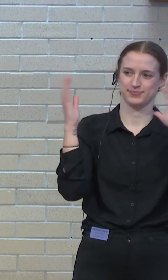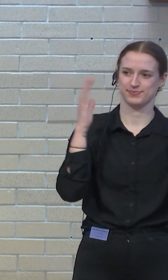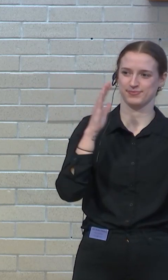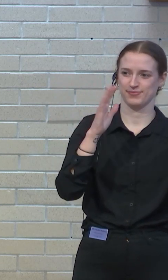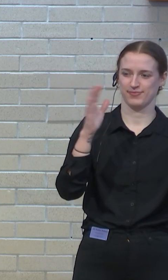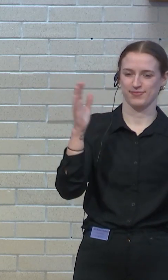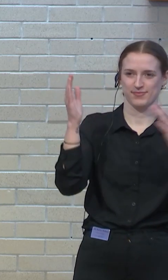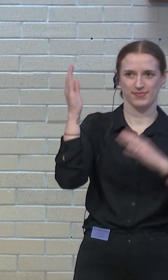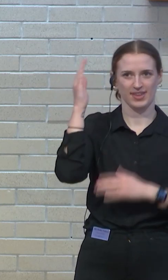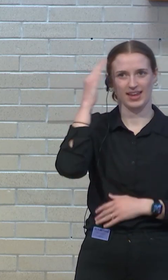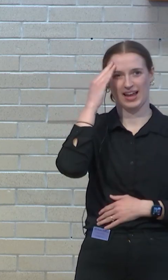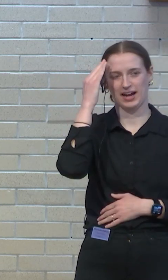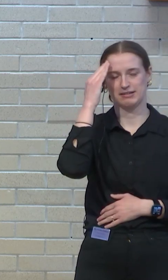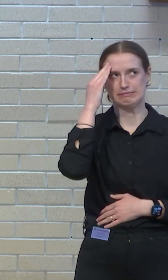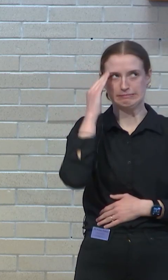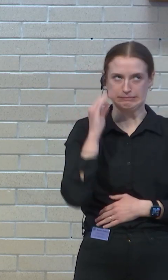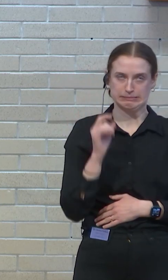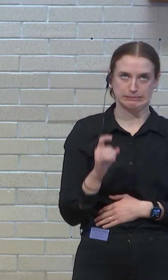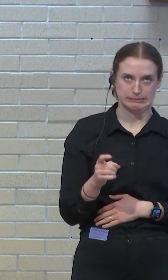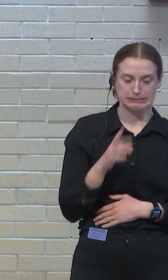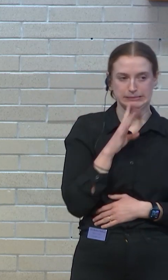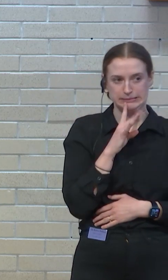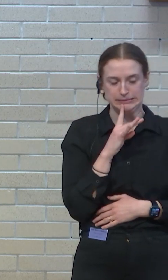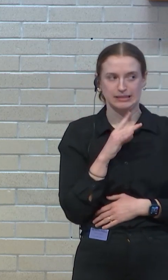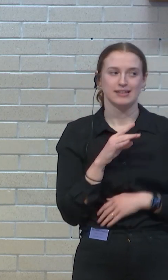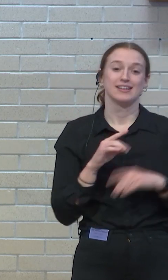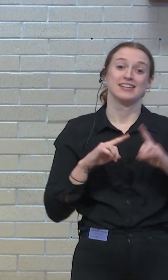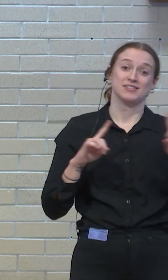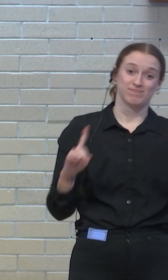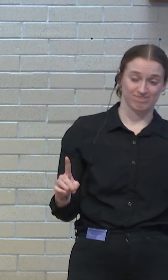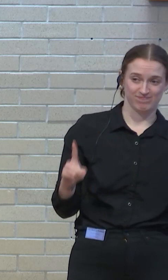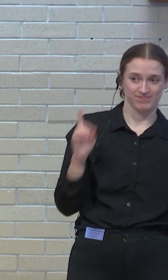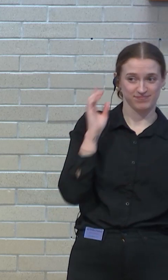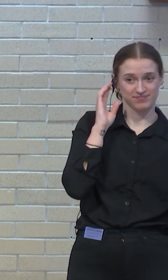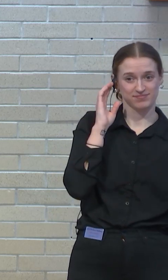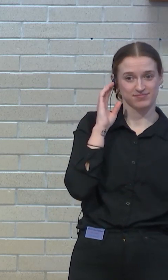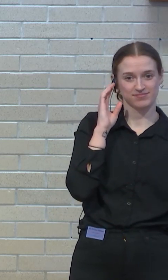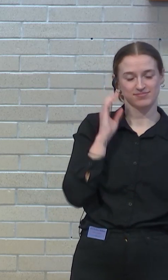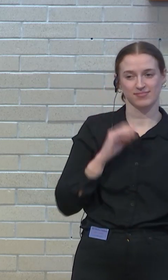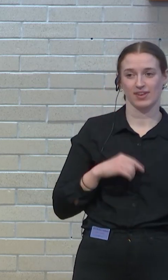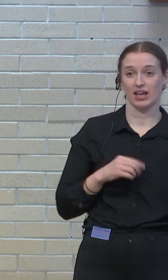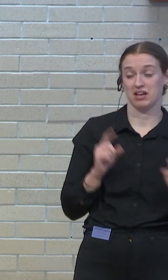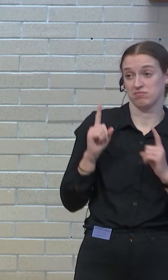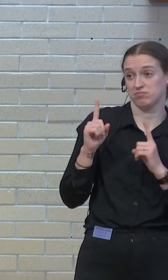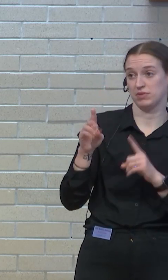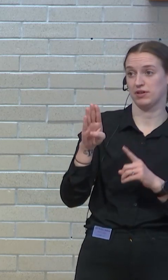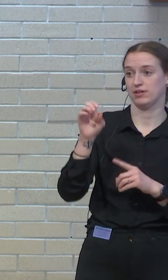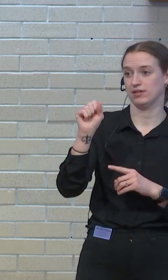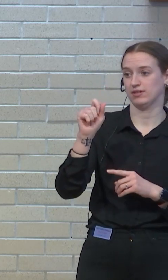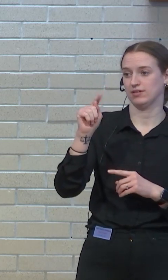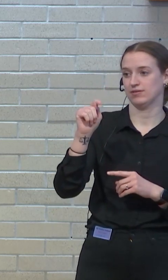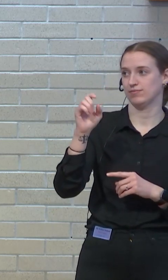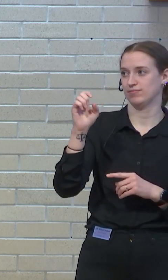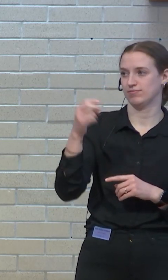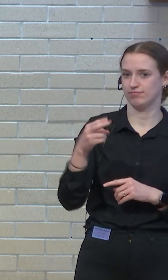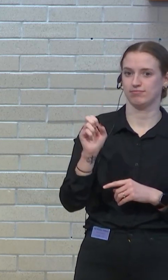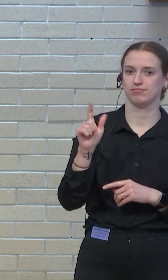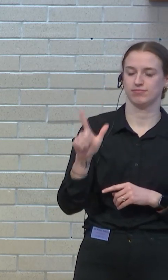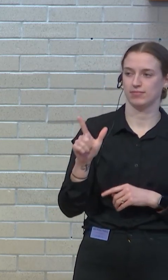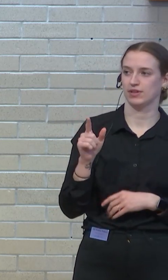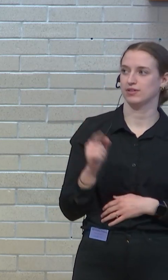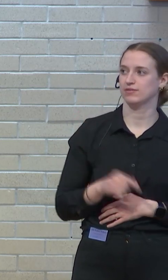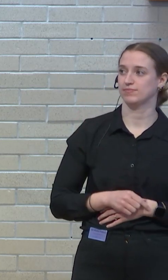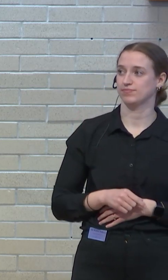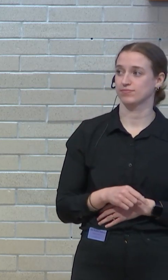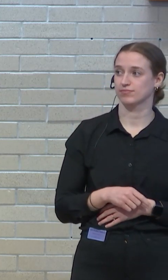I know I'm not supposed to speak, but I just want to say this. I went to Bethel University, which when I